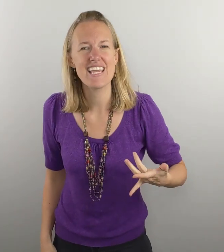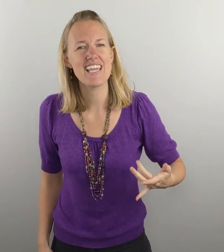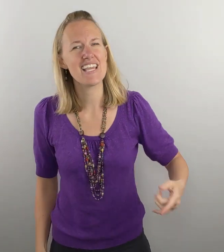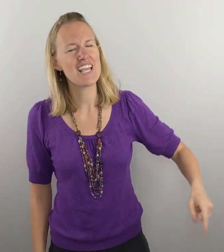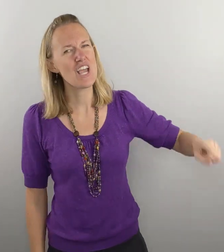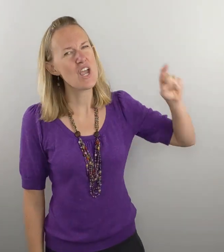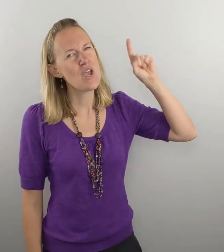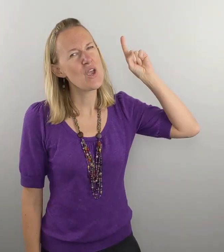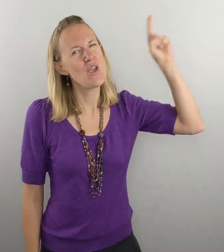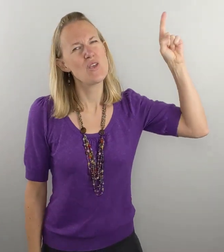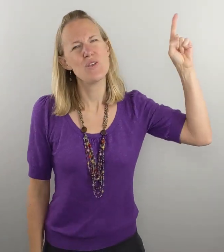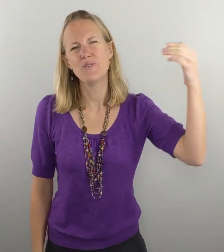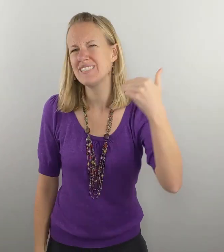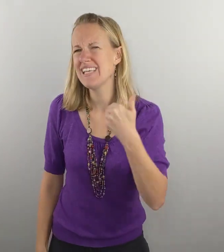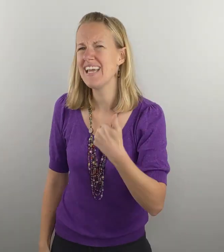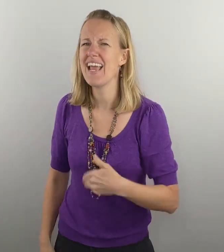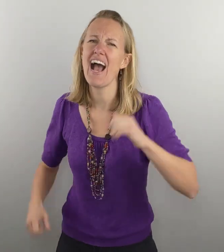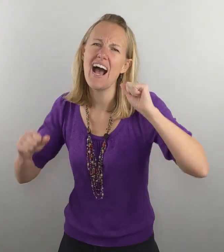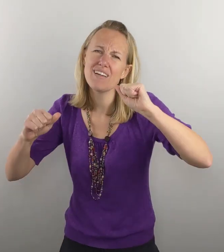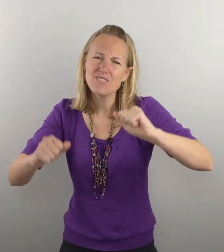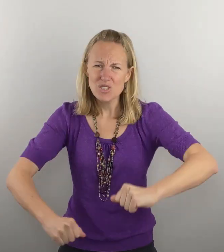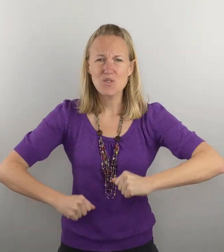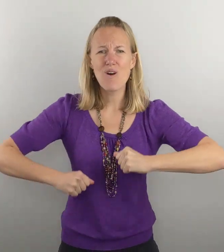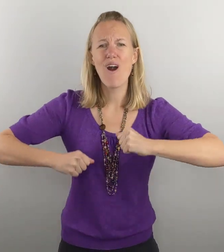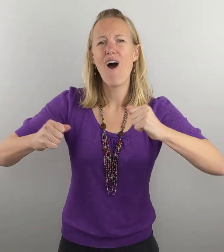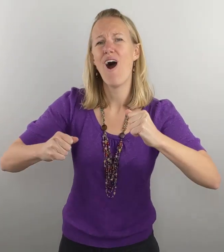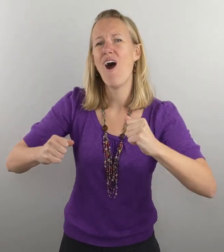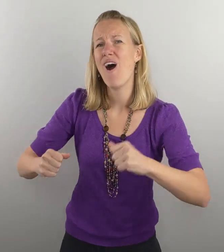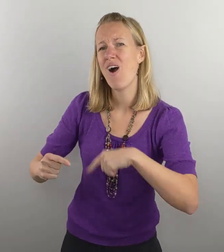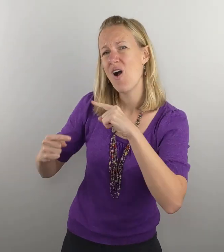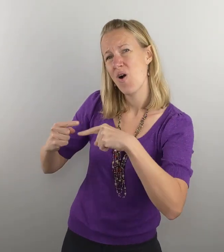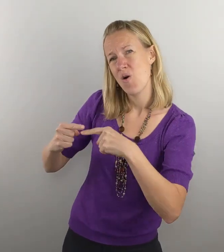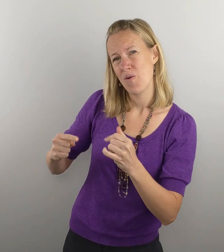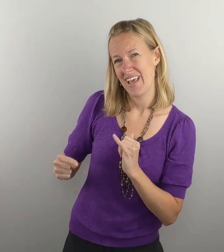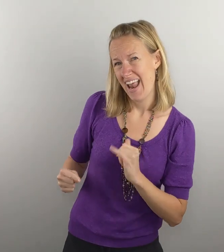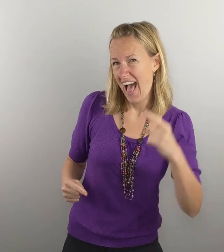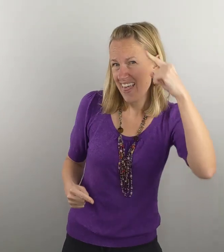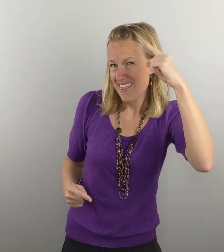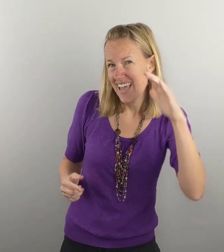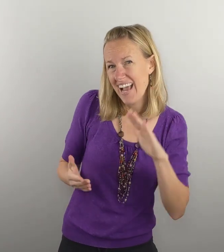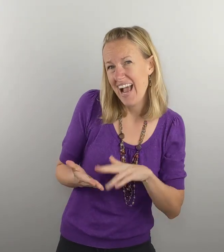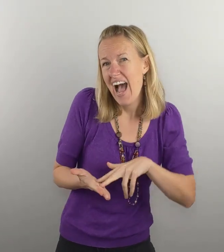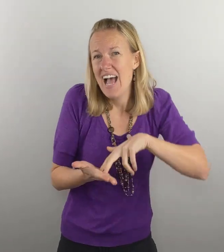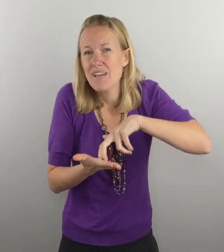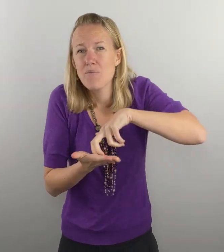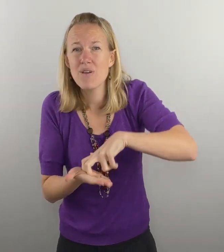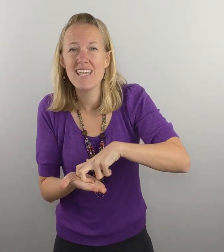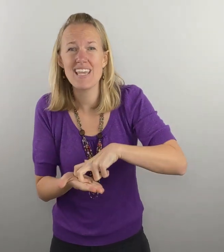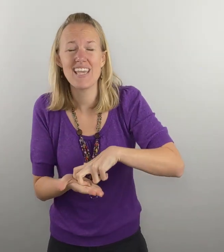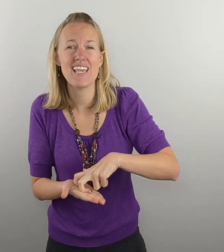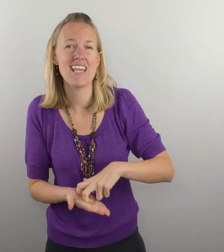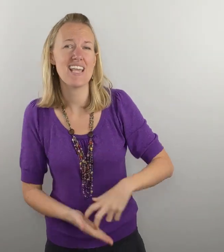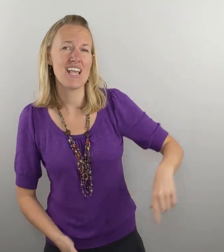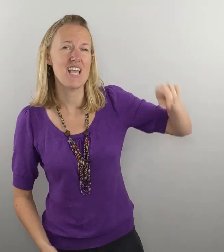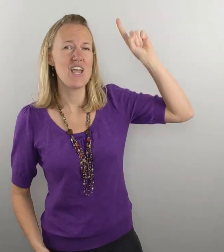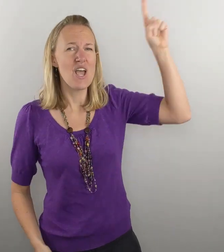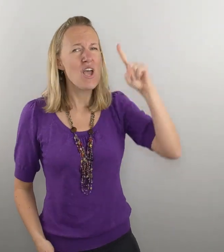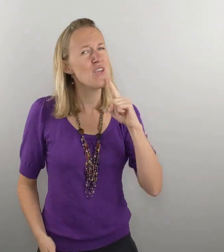thing. You say I'm strong when I think I'm weak. And